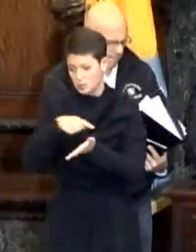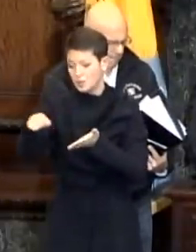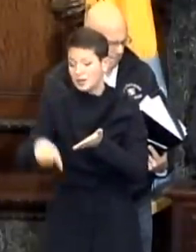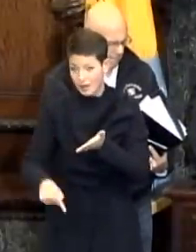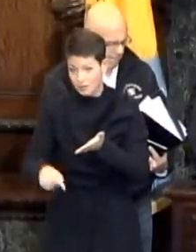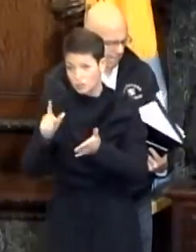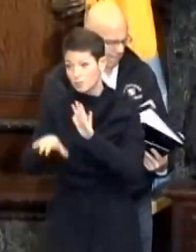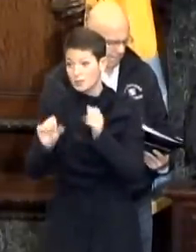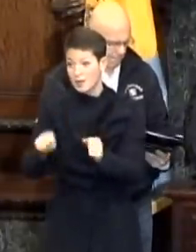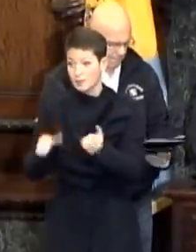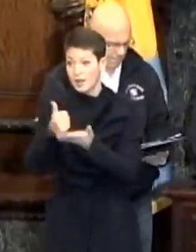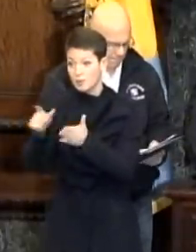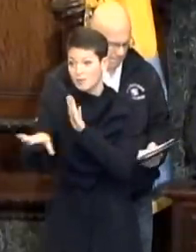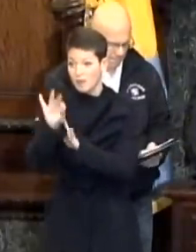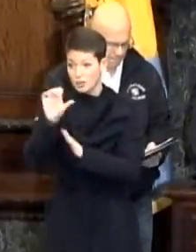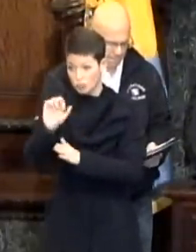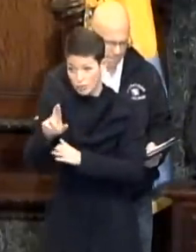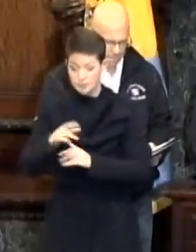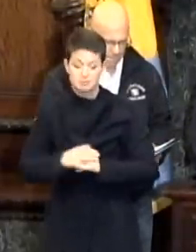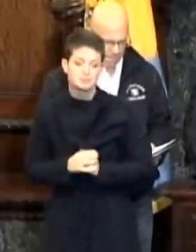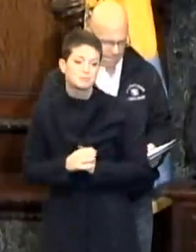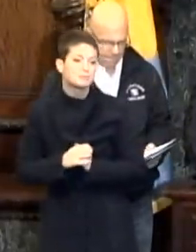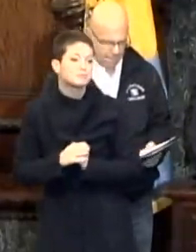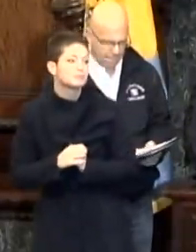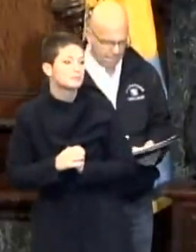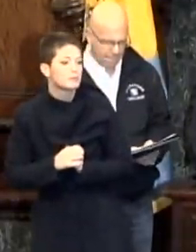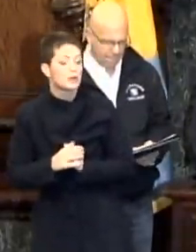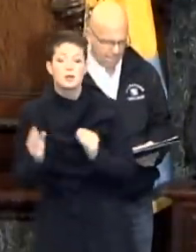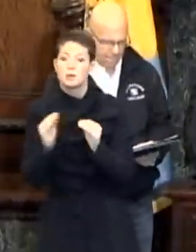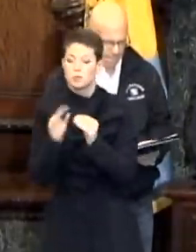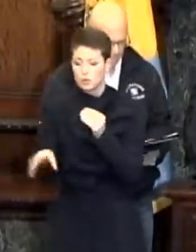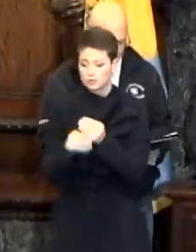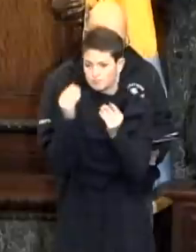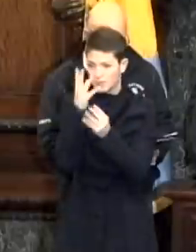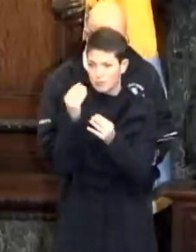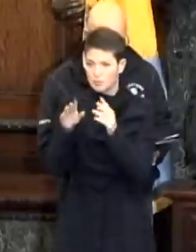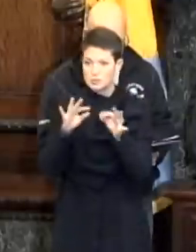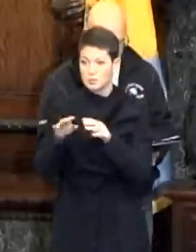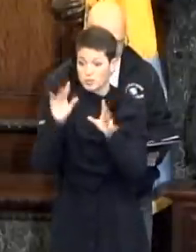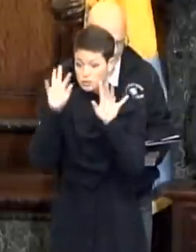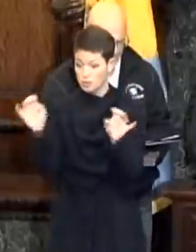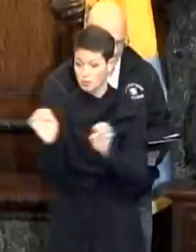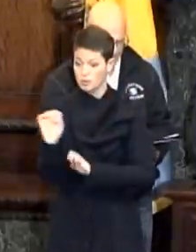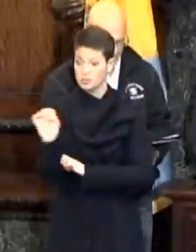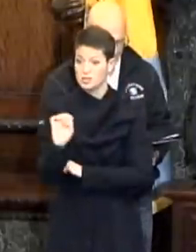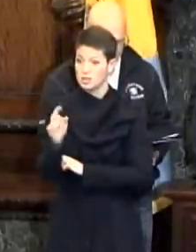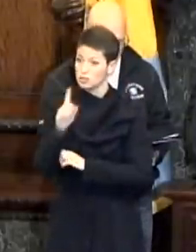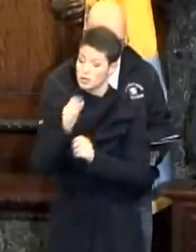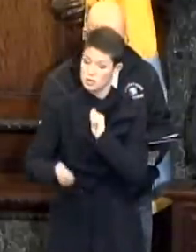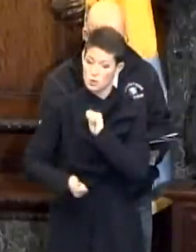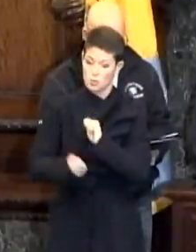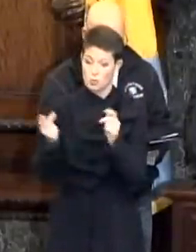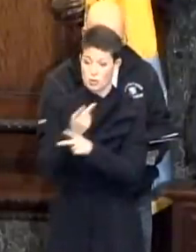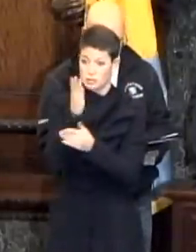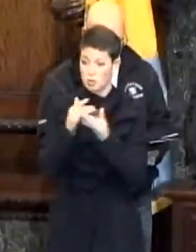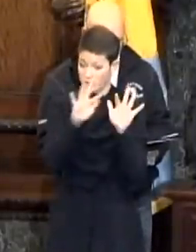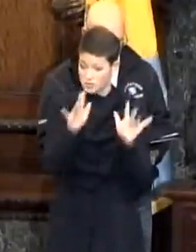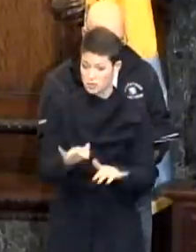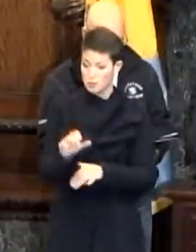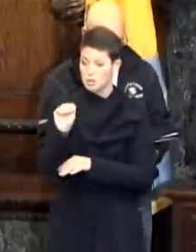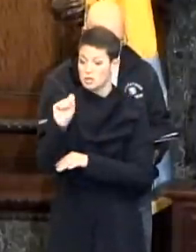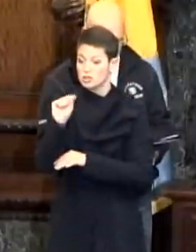weekend. Let me give you some additional information about the snow emergency. At the height of the storm, the streets department